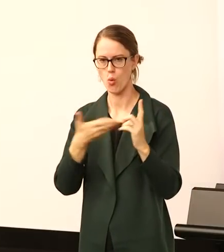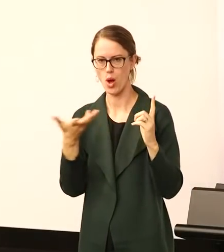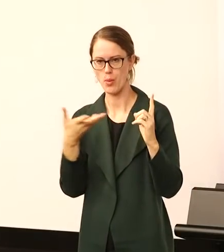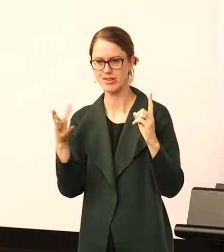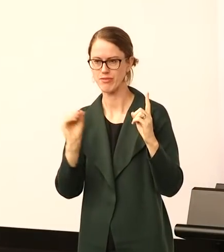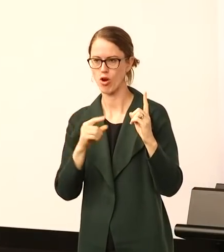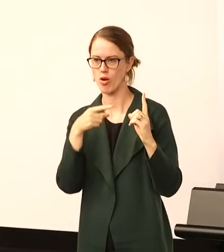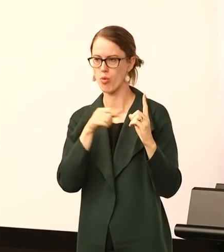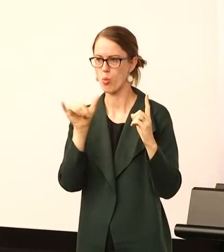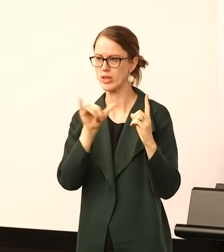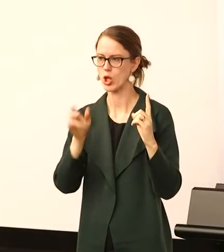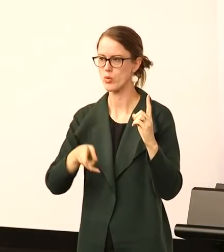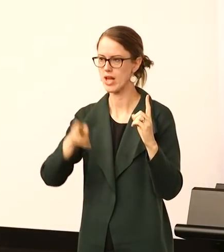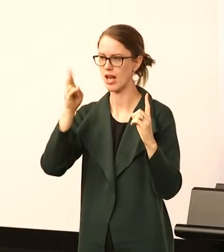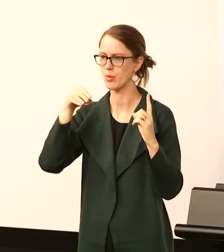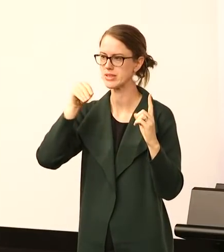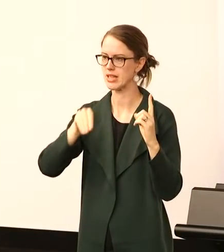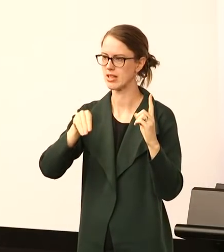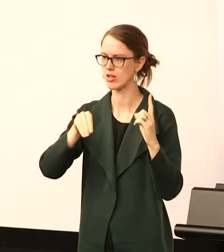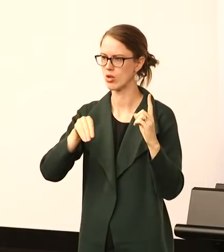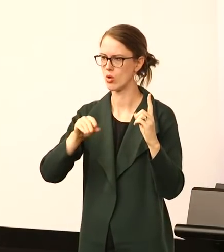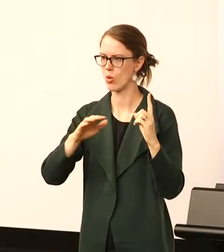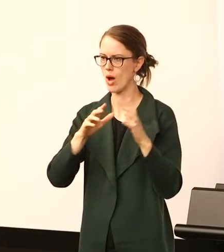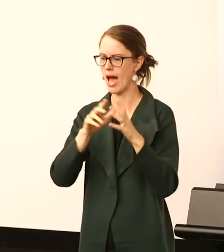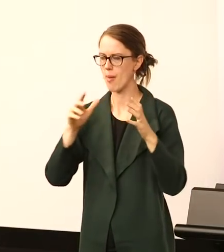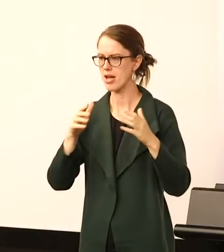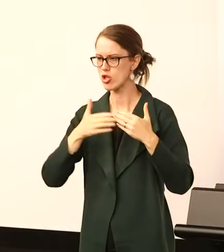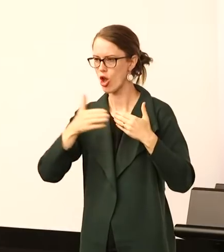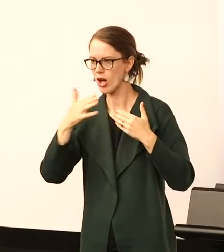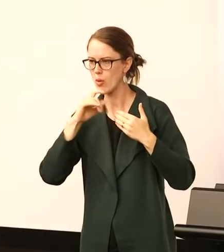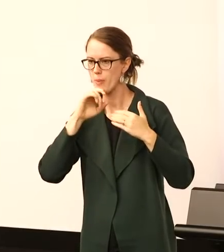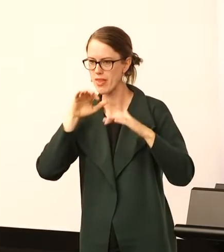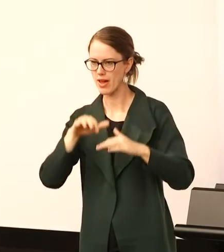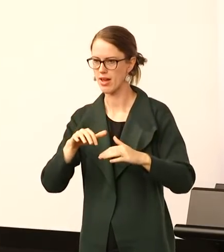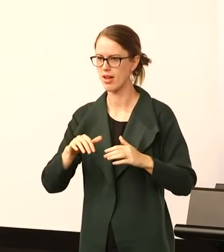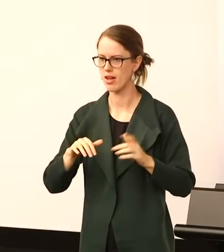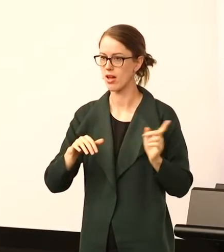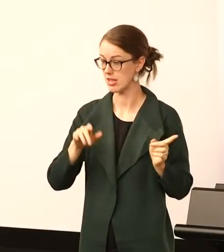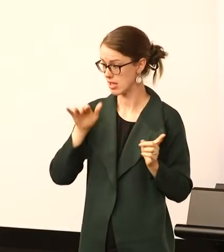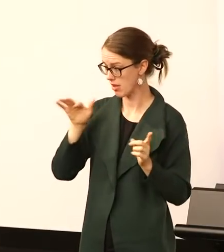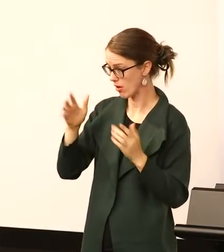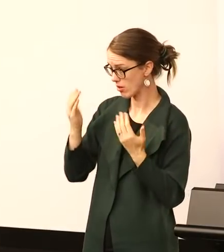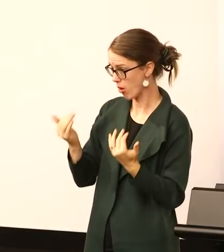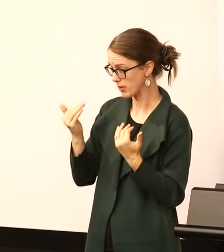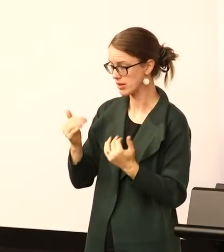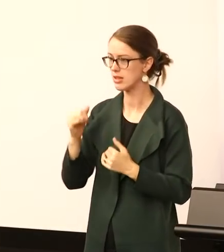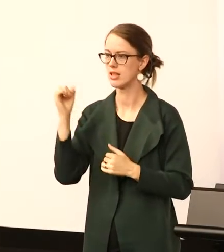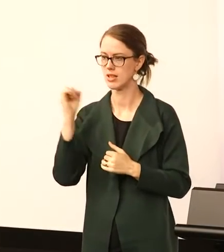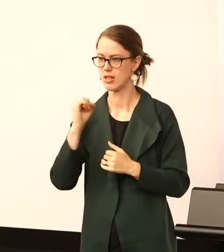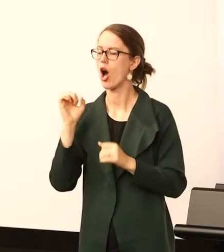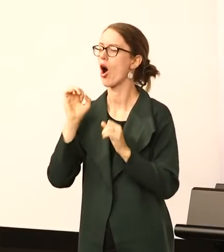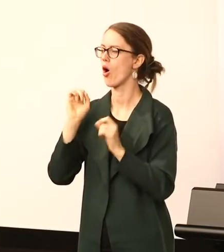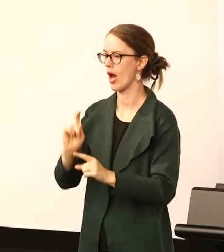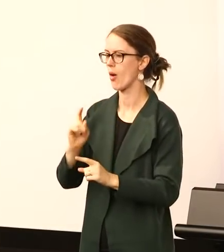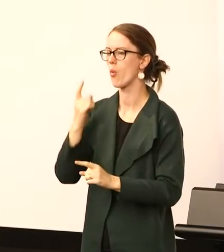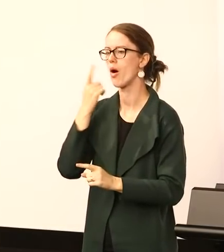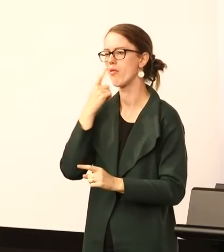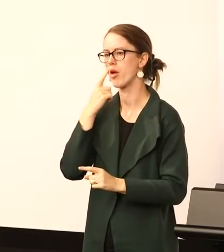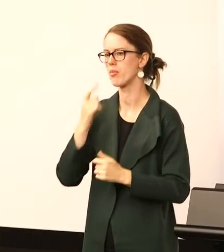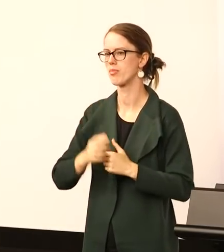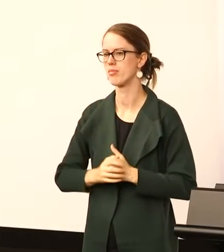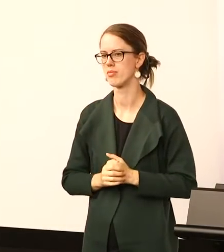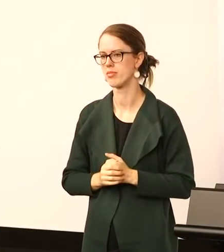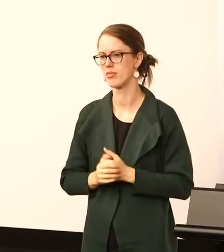come from, what hotel he was in, or how much longer he'd be there. And he's there at the moment, is he? Yeah. Okay, we can check